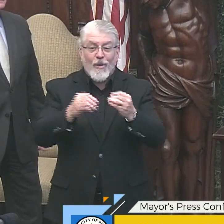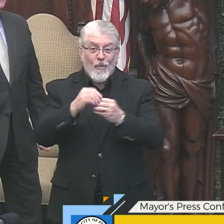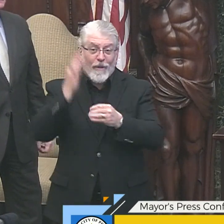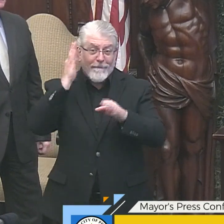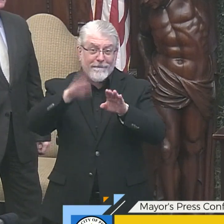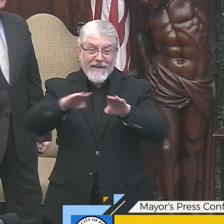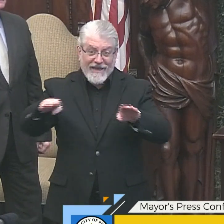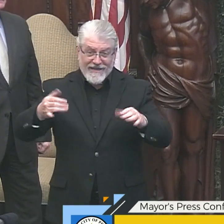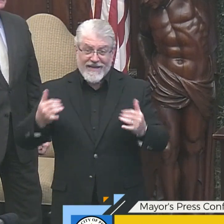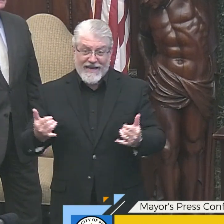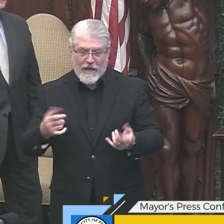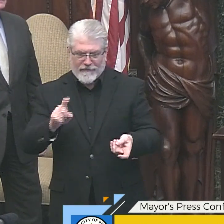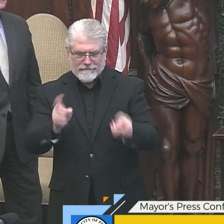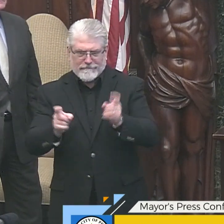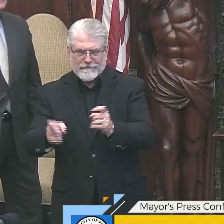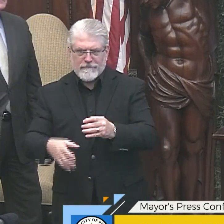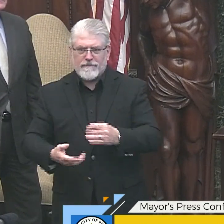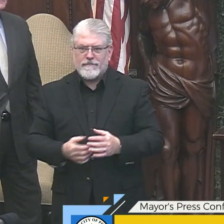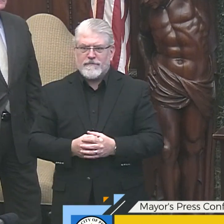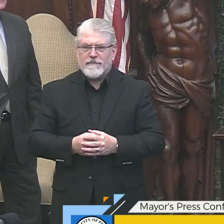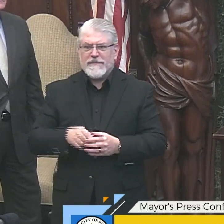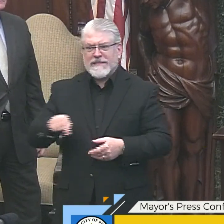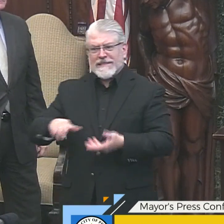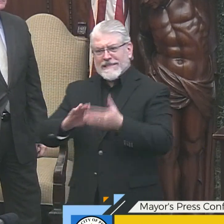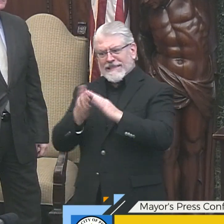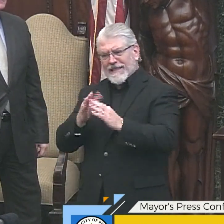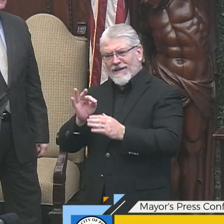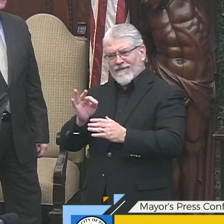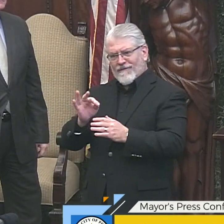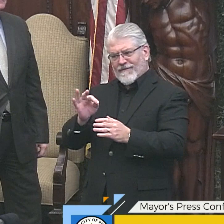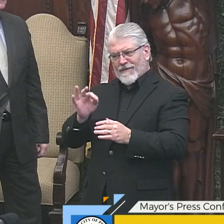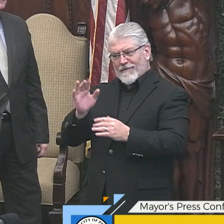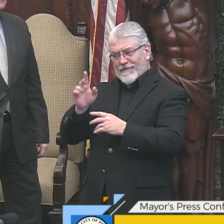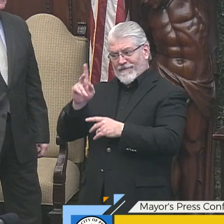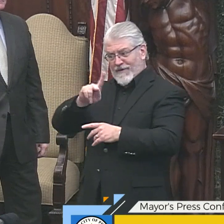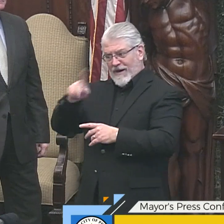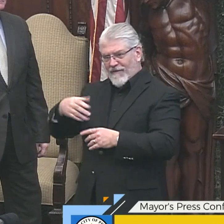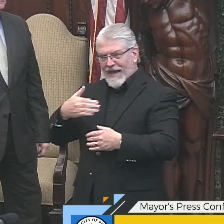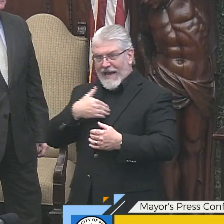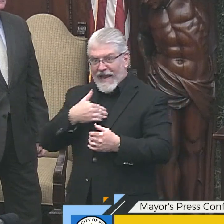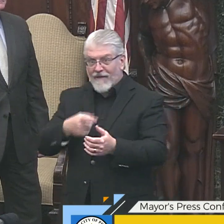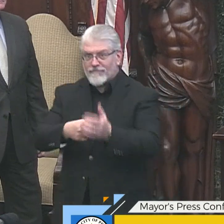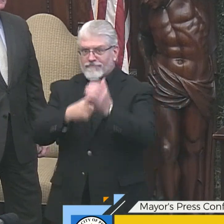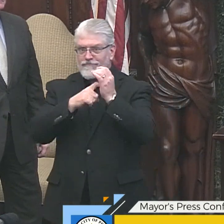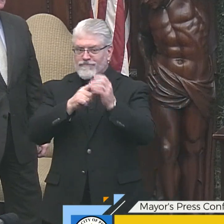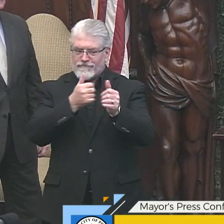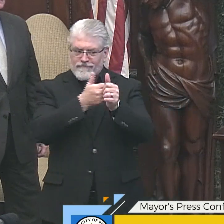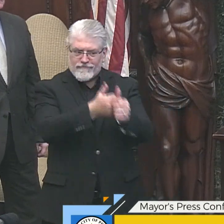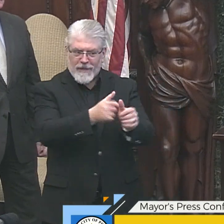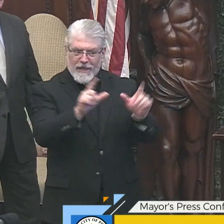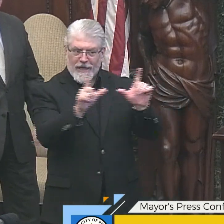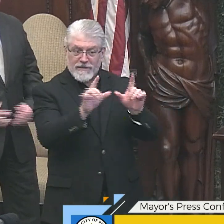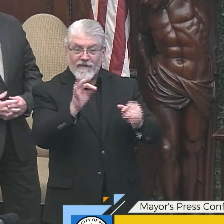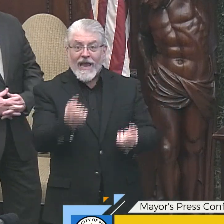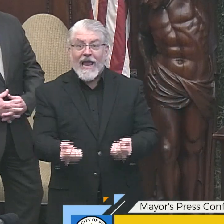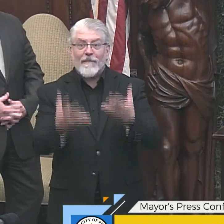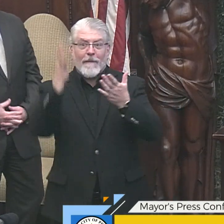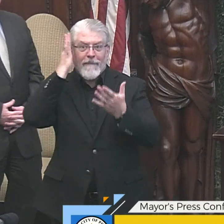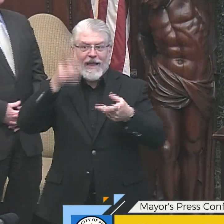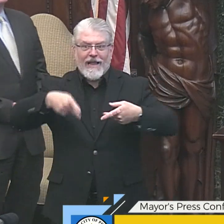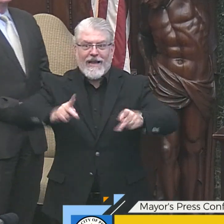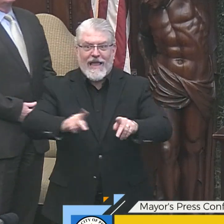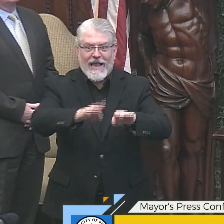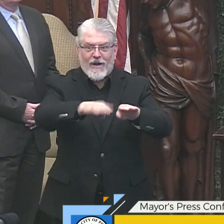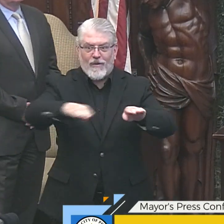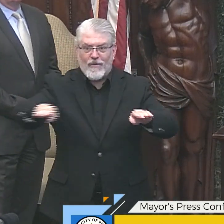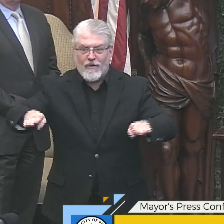there's a number of beds that are occupied by people. The percentage of beds that are currently occupied in Philadelphia is much lower than it is normally. It may be about the lowest it's ever